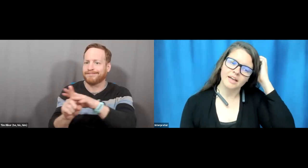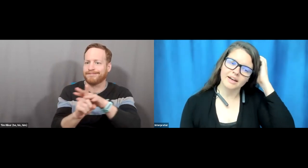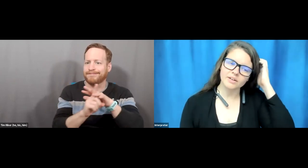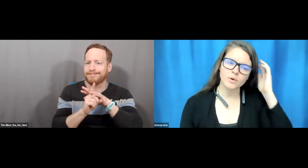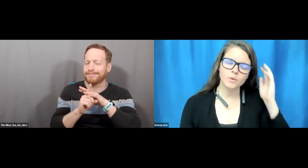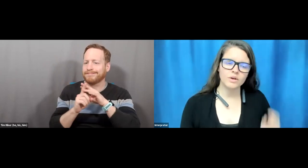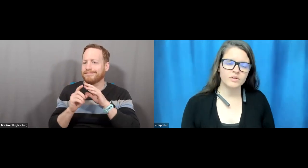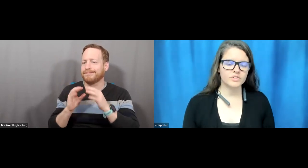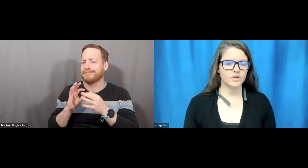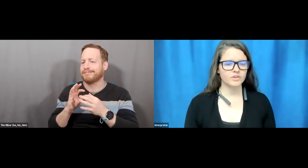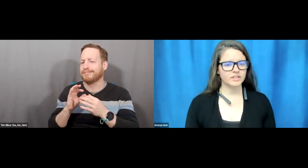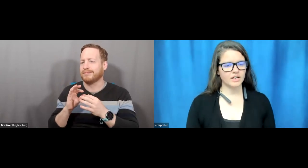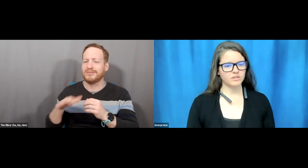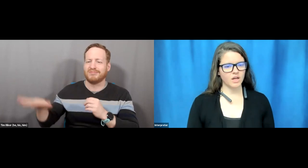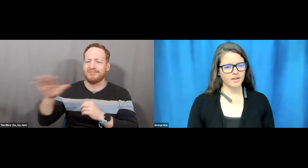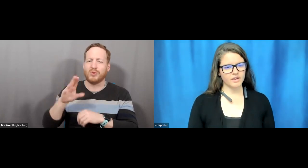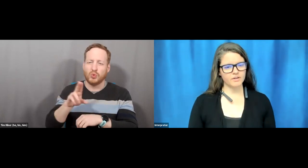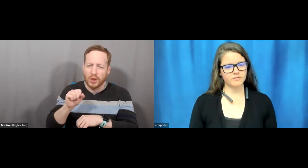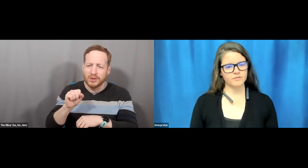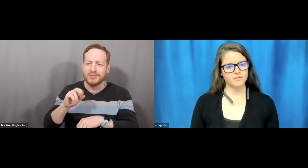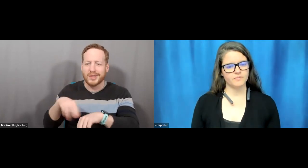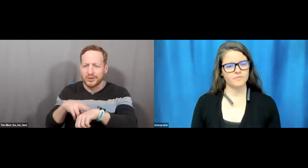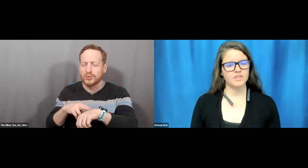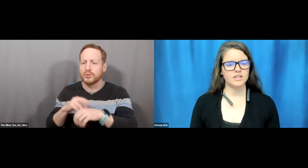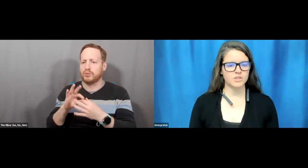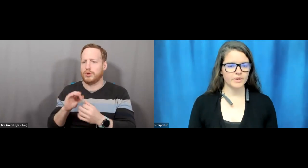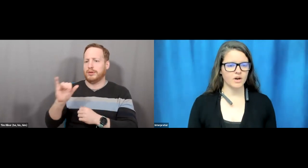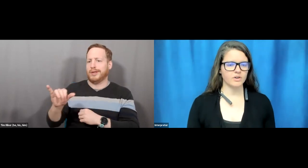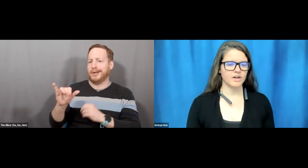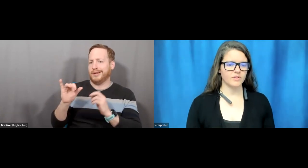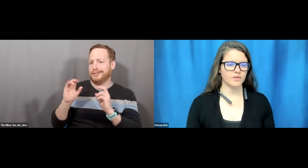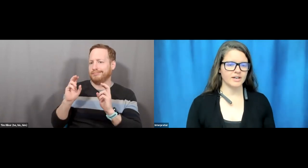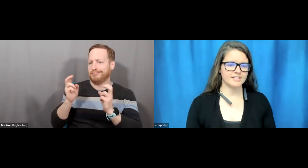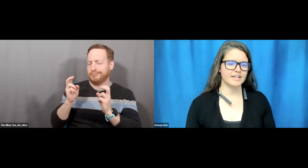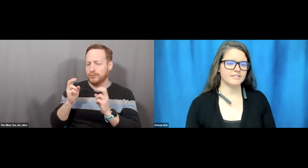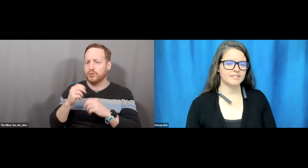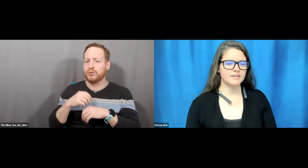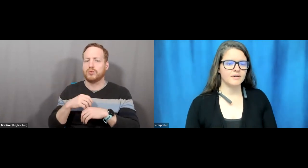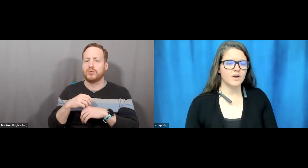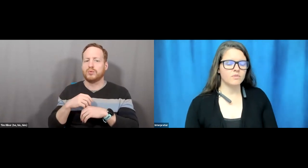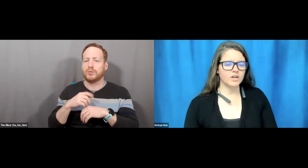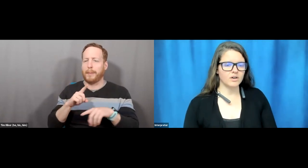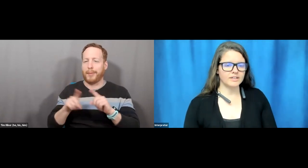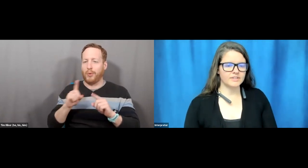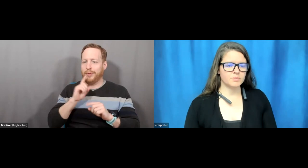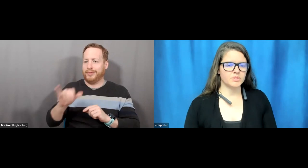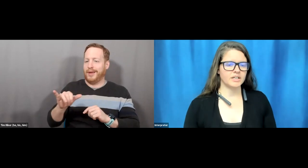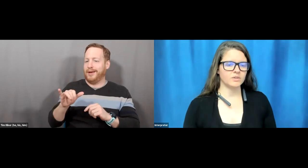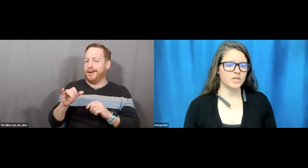And I know there's currently a lot of things going on around the United States regarding this particular